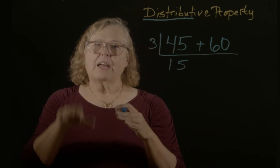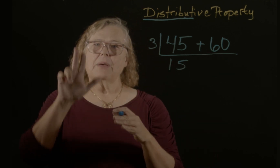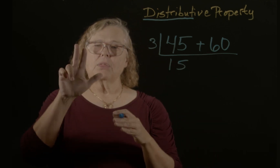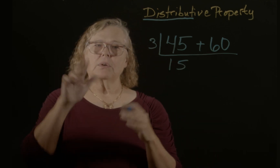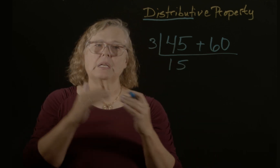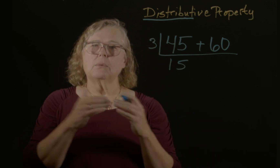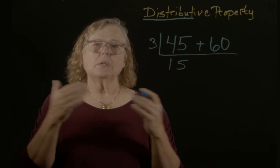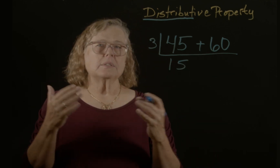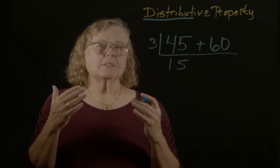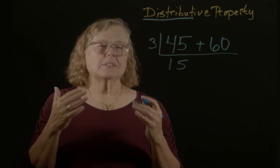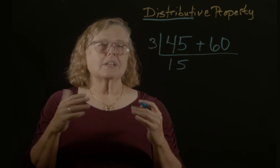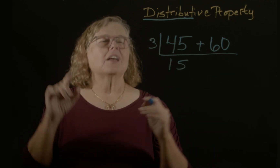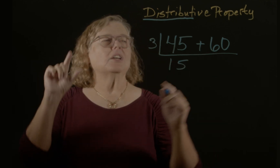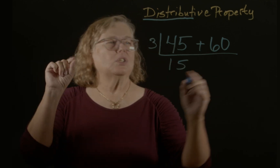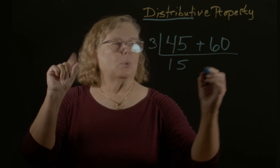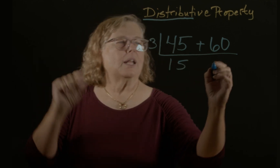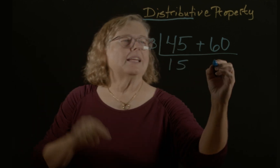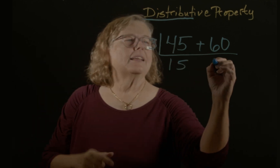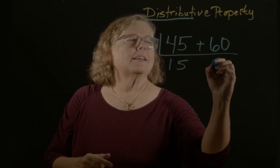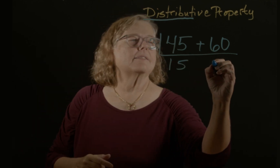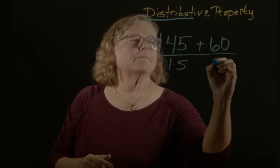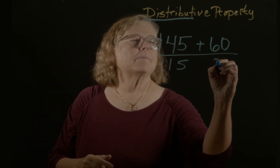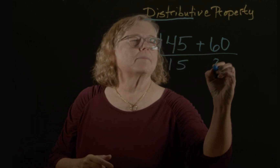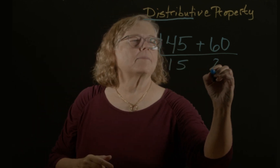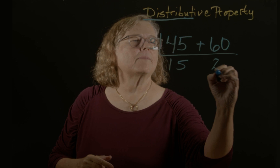60 divided by 3 equals 20.